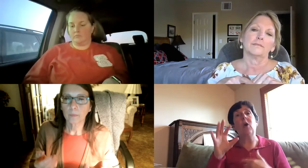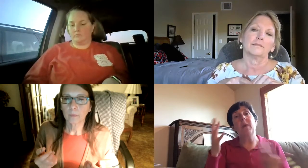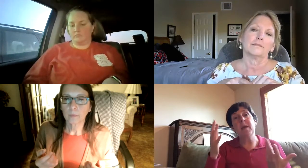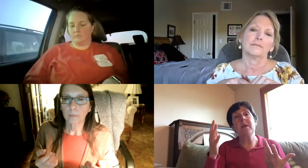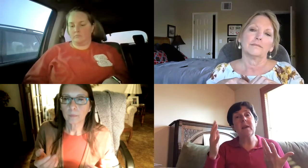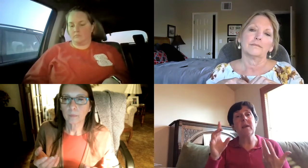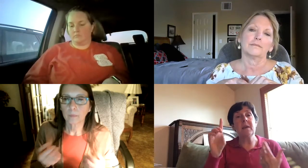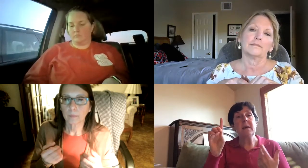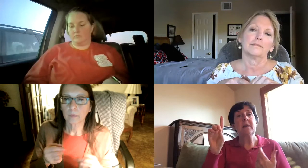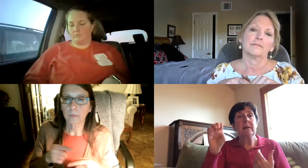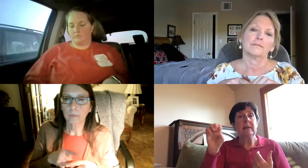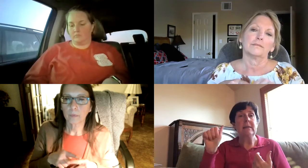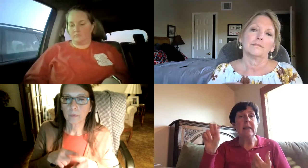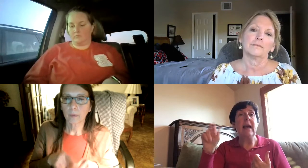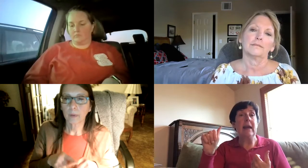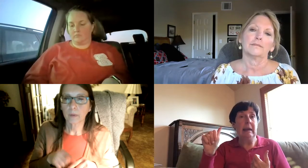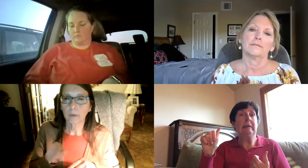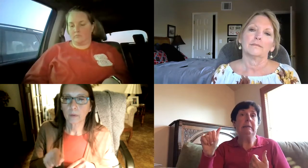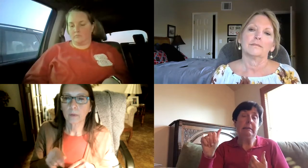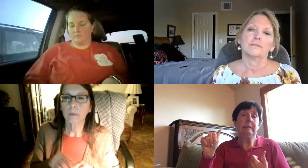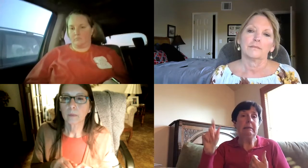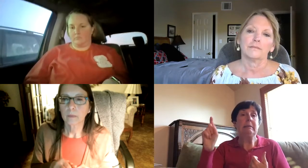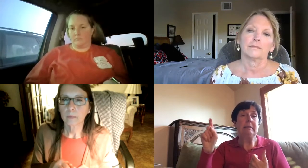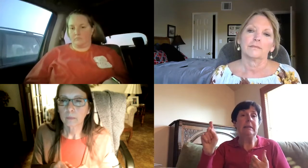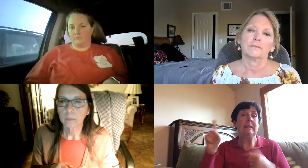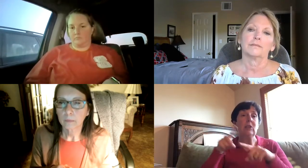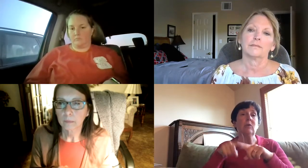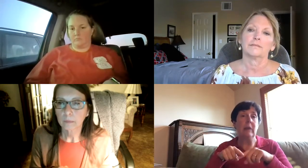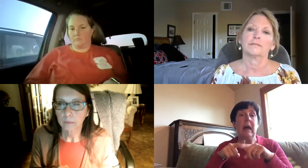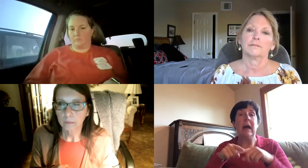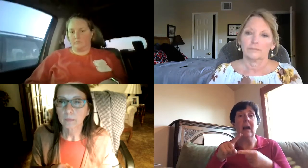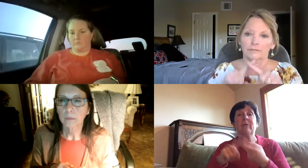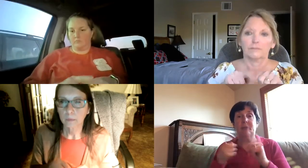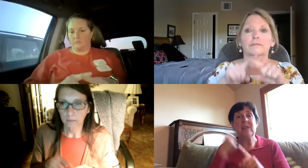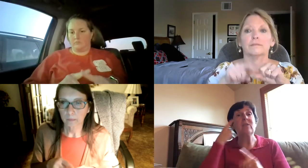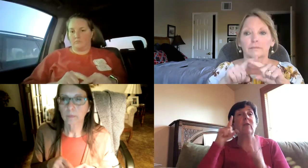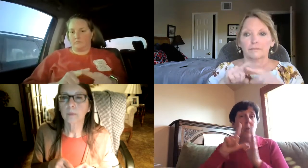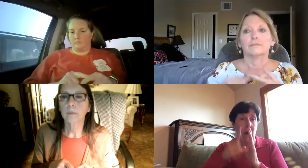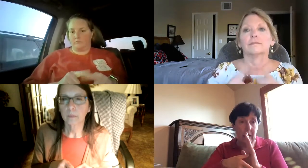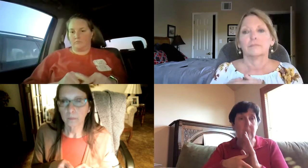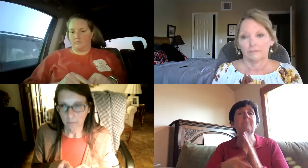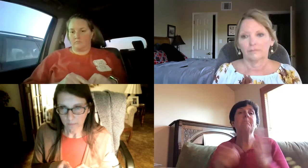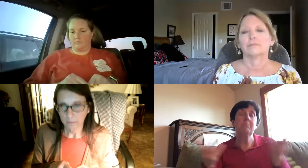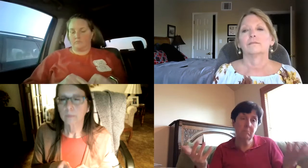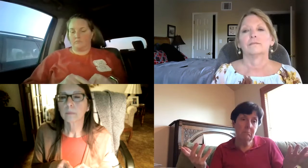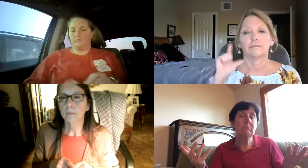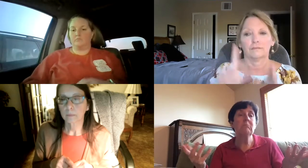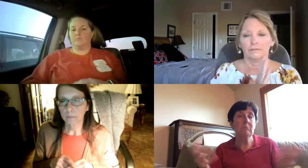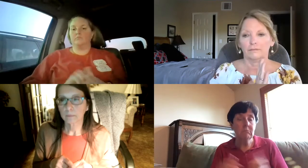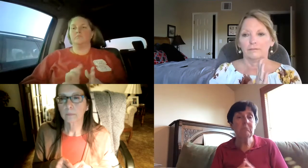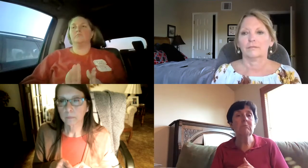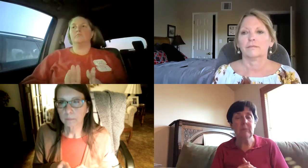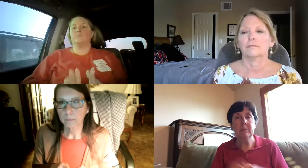So maybe Deanna needs to rely on friends for a while.